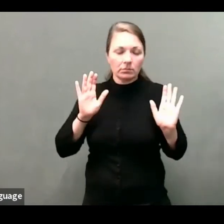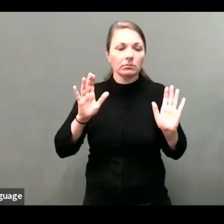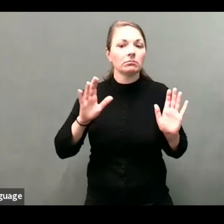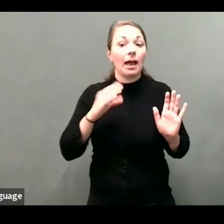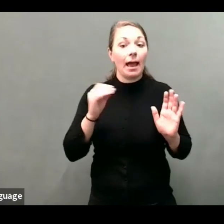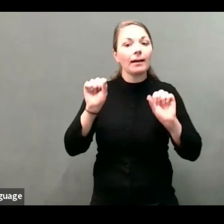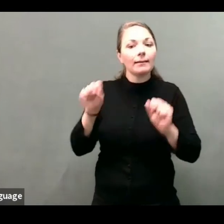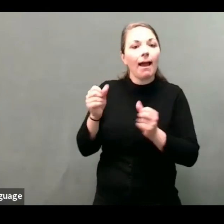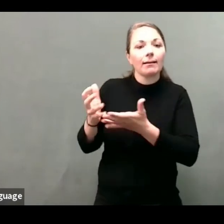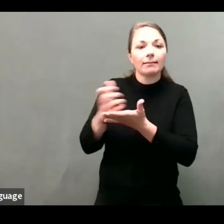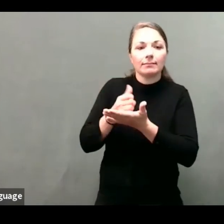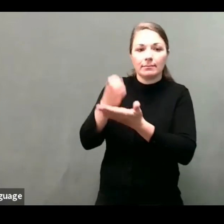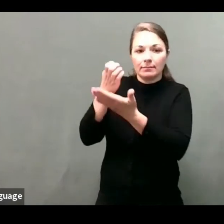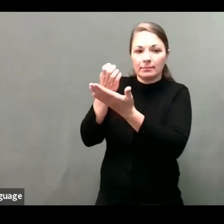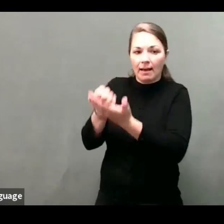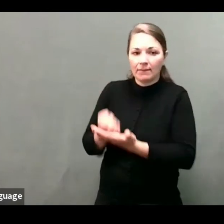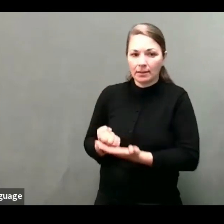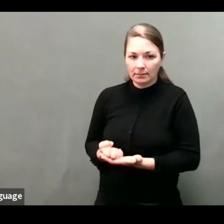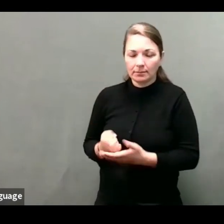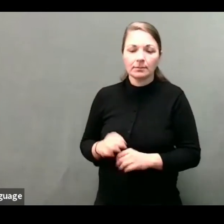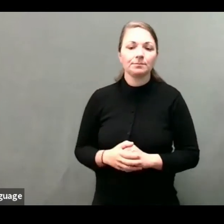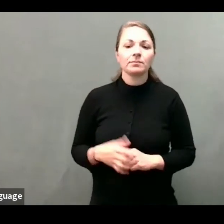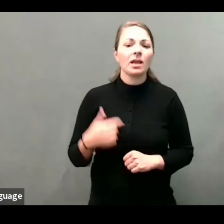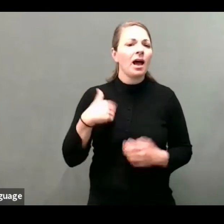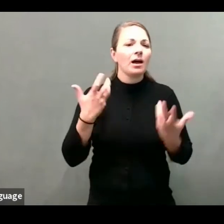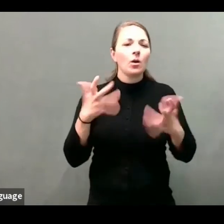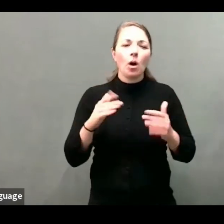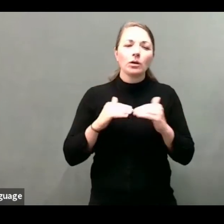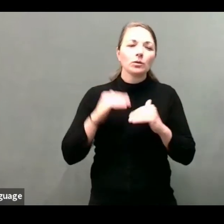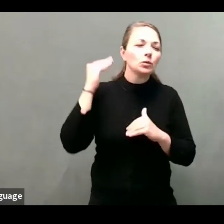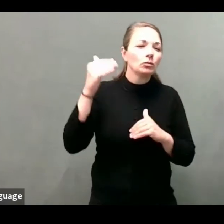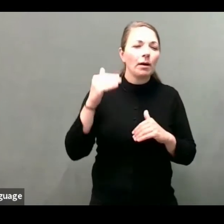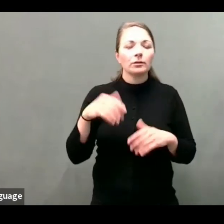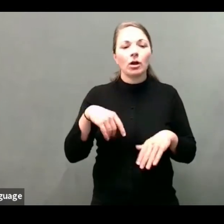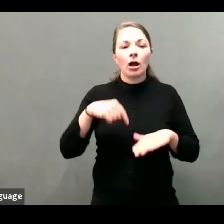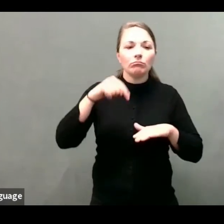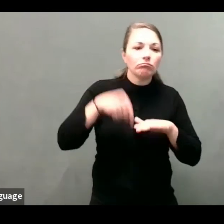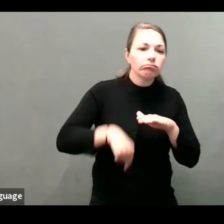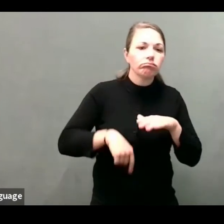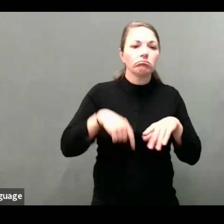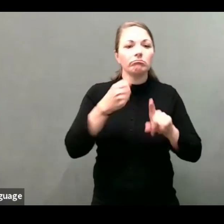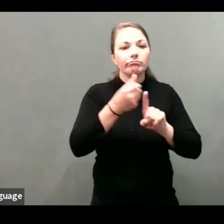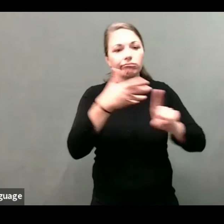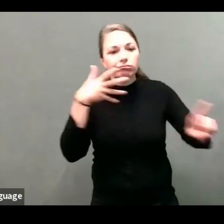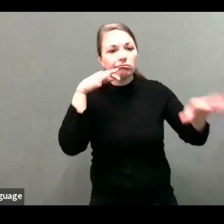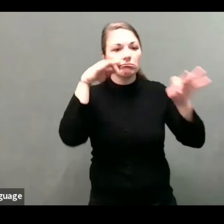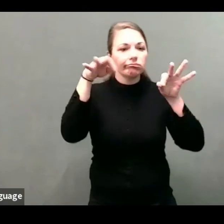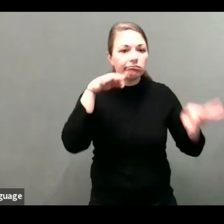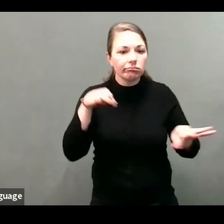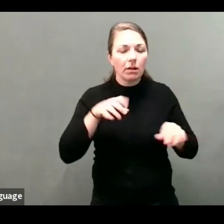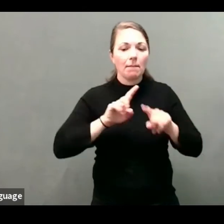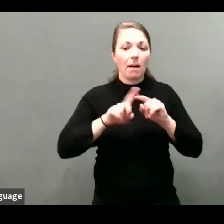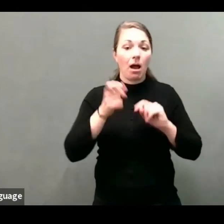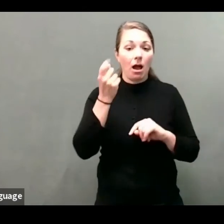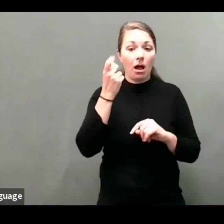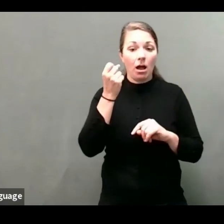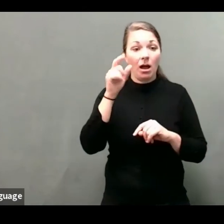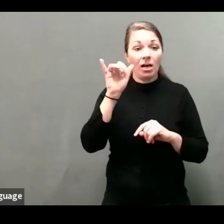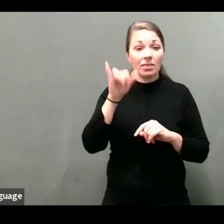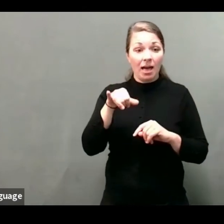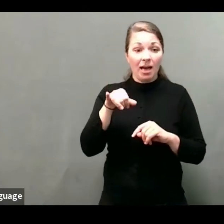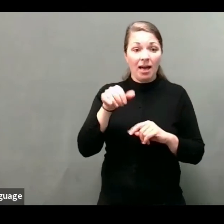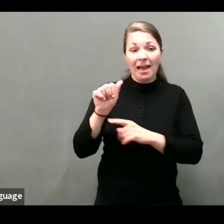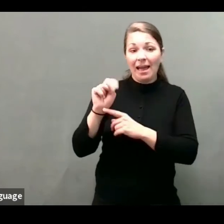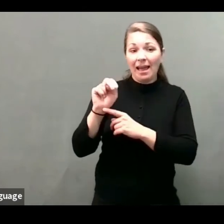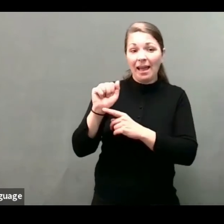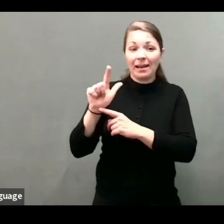process. Without getting too in the weeds, I do want you to be aware too that the anogenital exam also